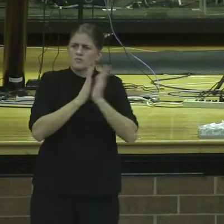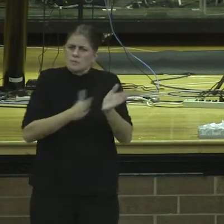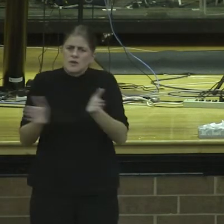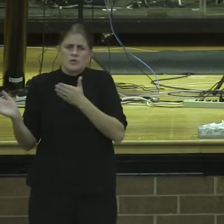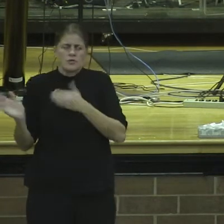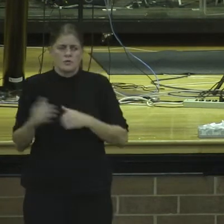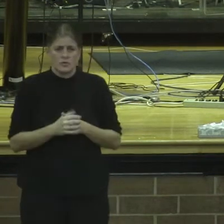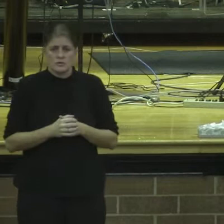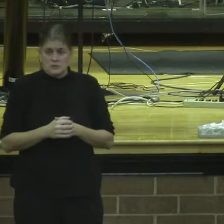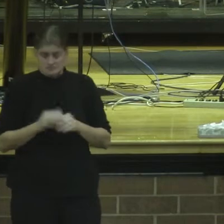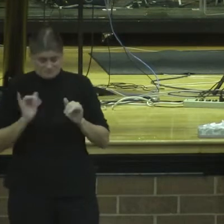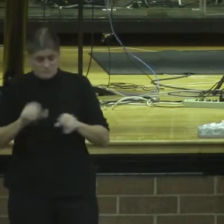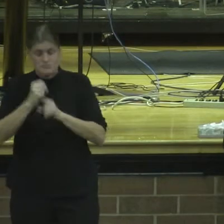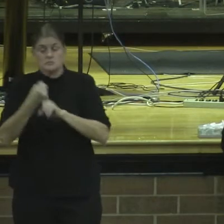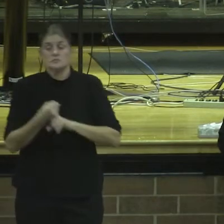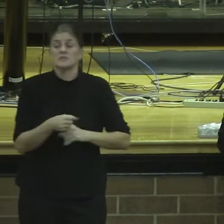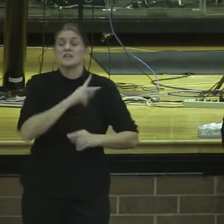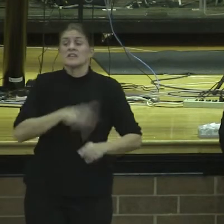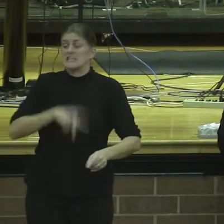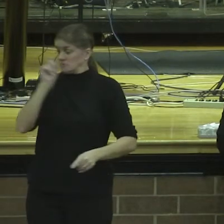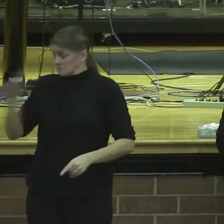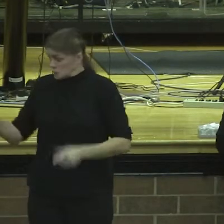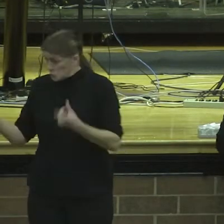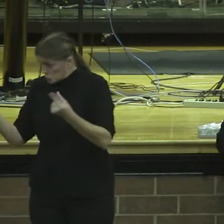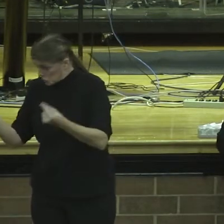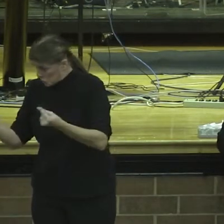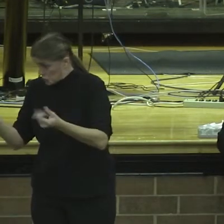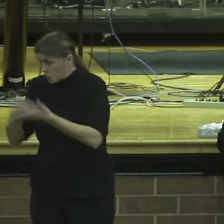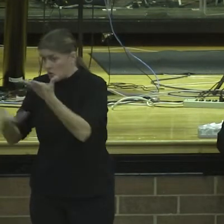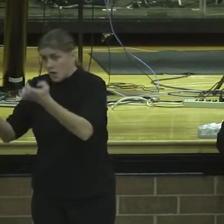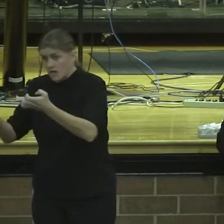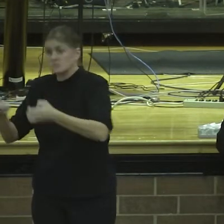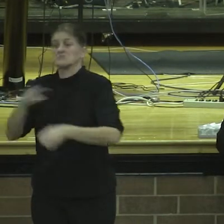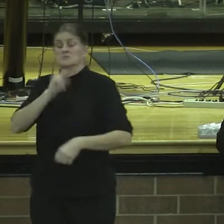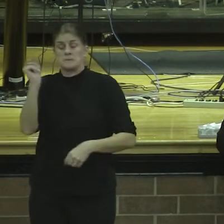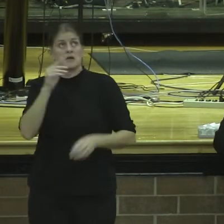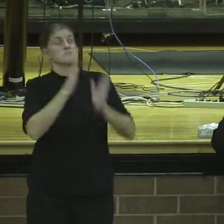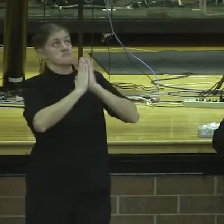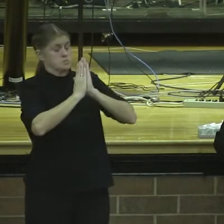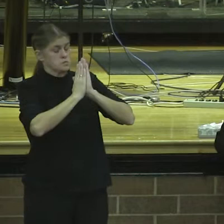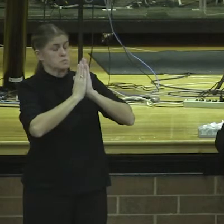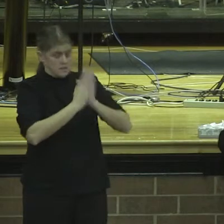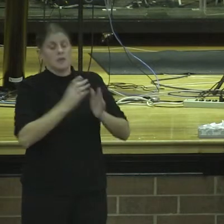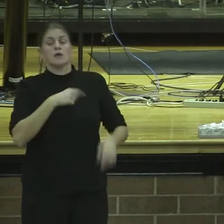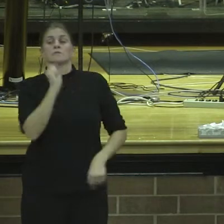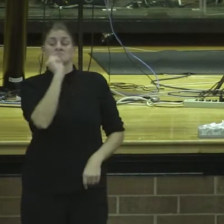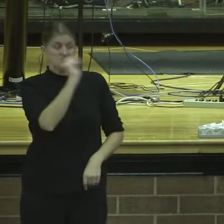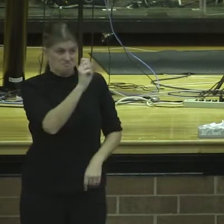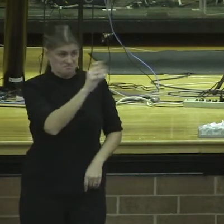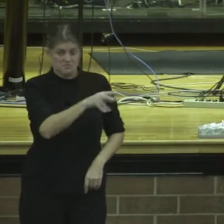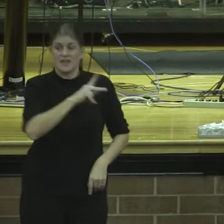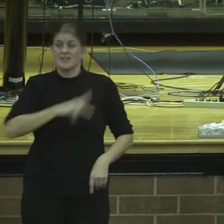So Nehemiah says a quick prayer. The king hears Nehemiah's request after he says it, and he grants every